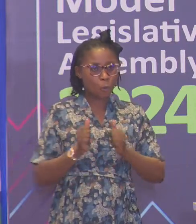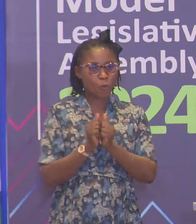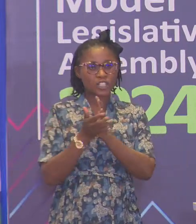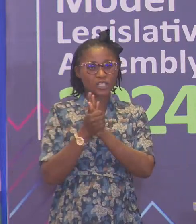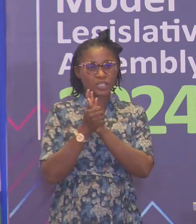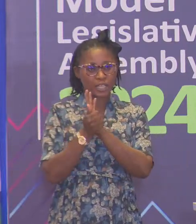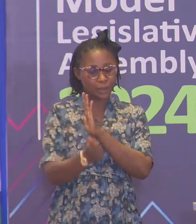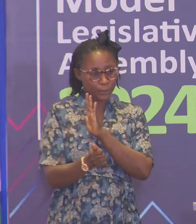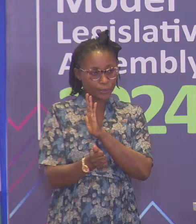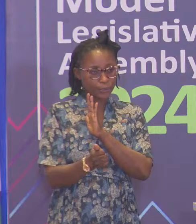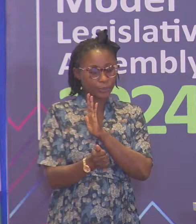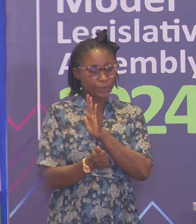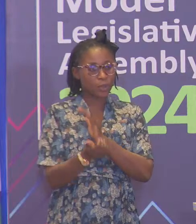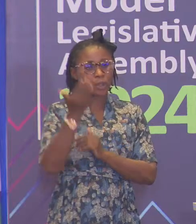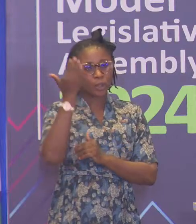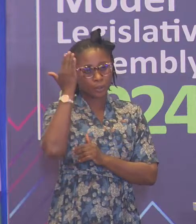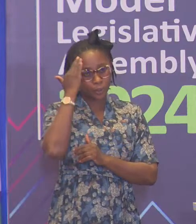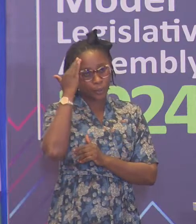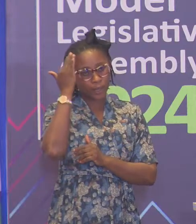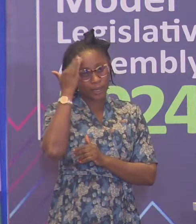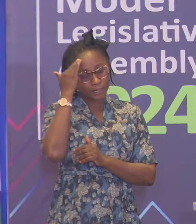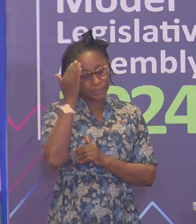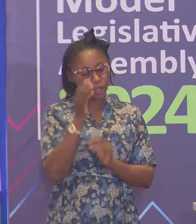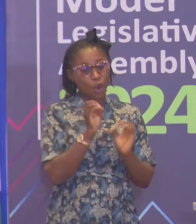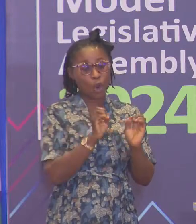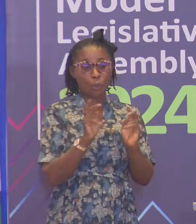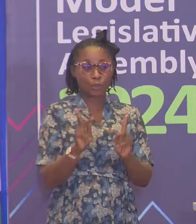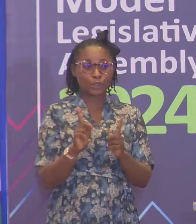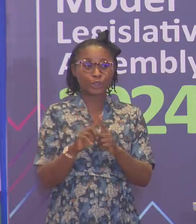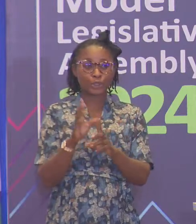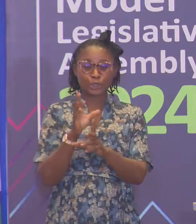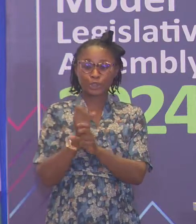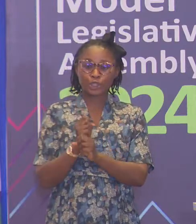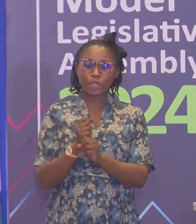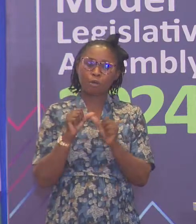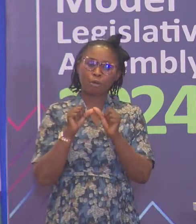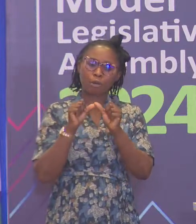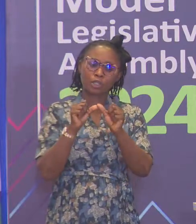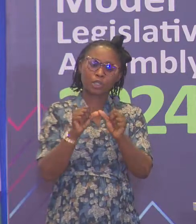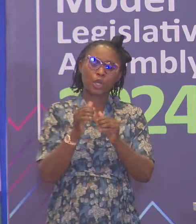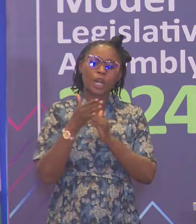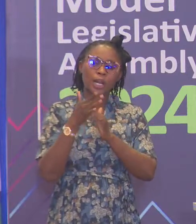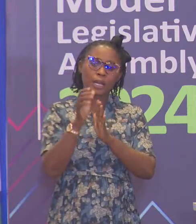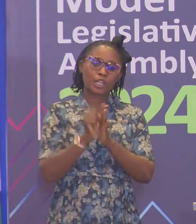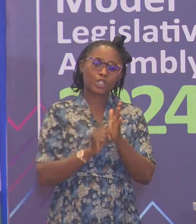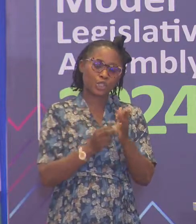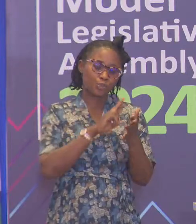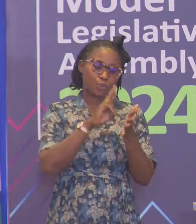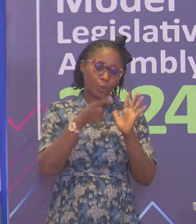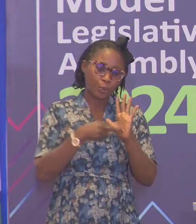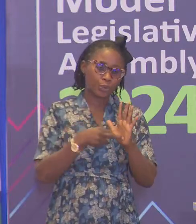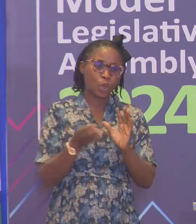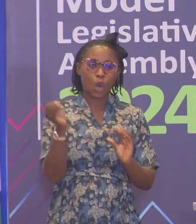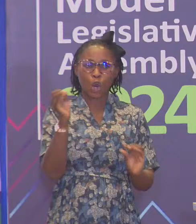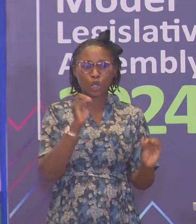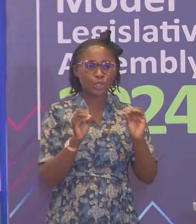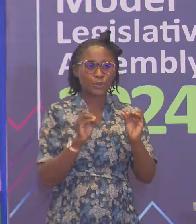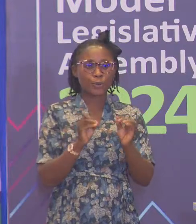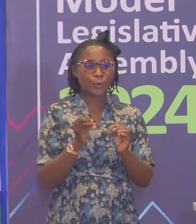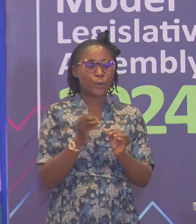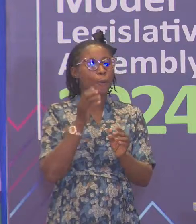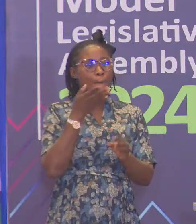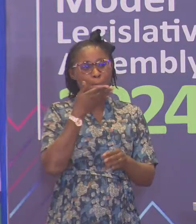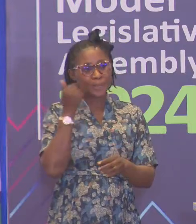skills, knowledge, and opportunities to take on leadership roles and contribute meaningfully to